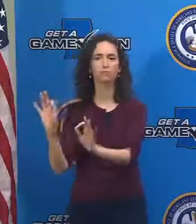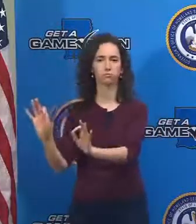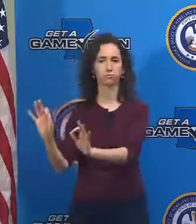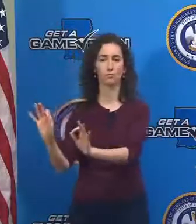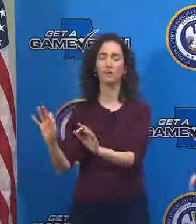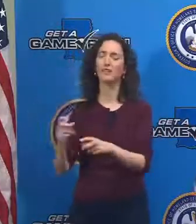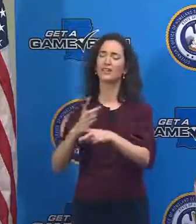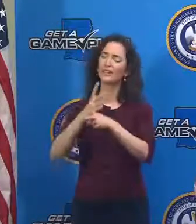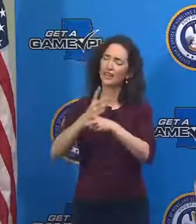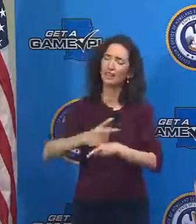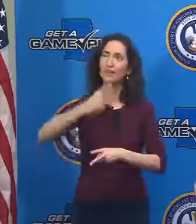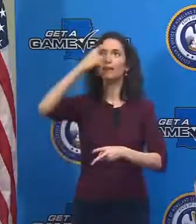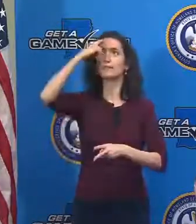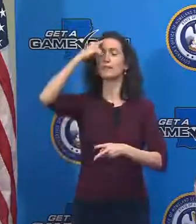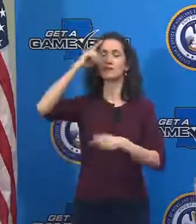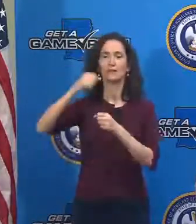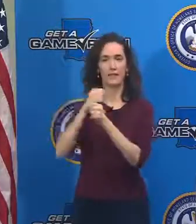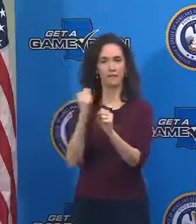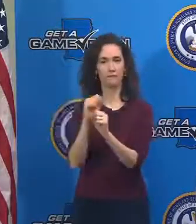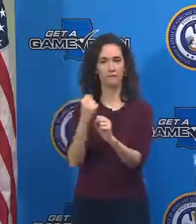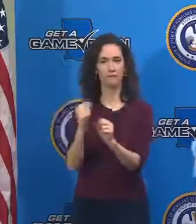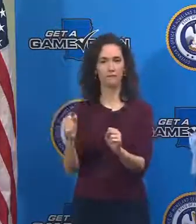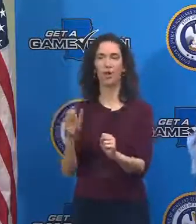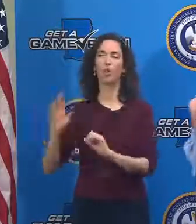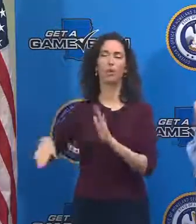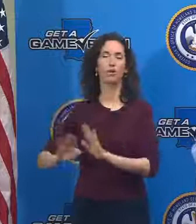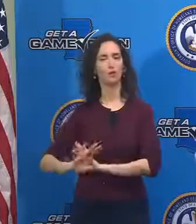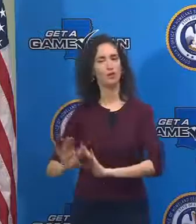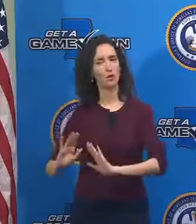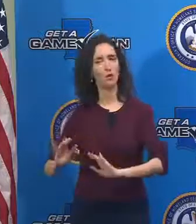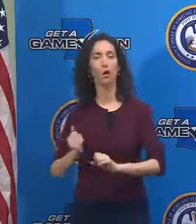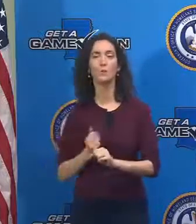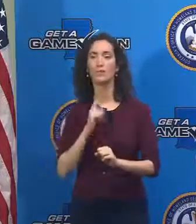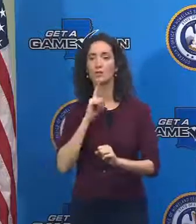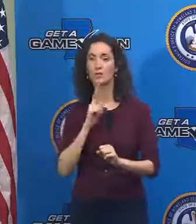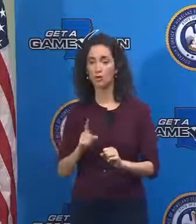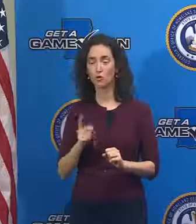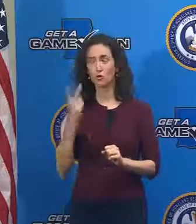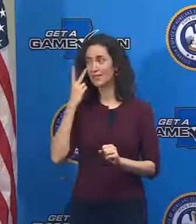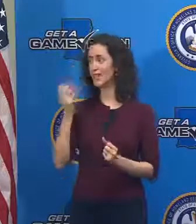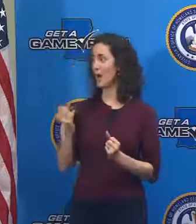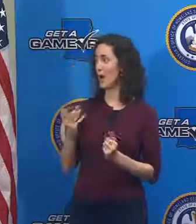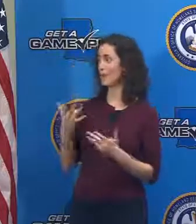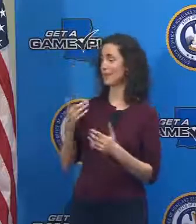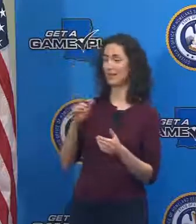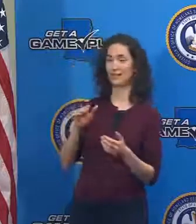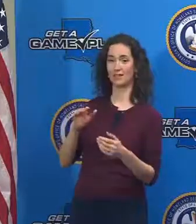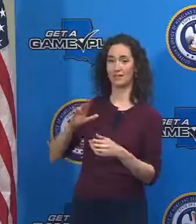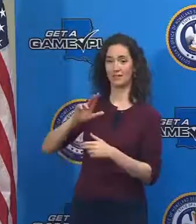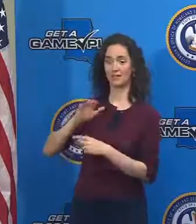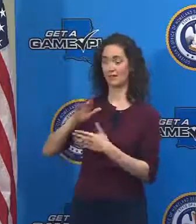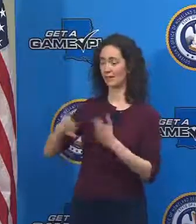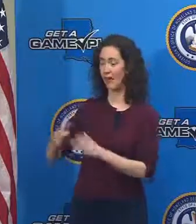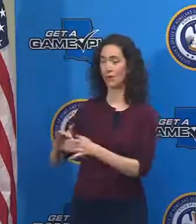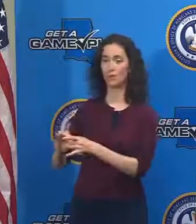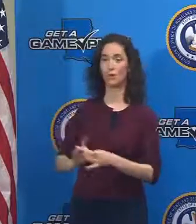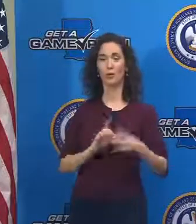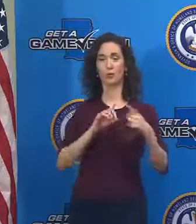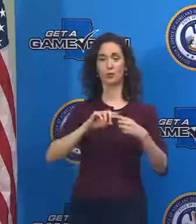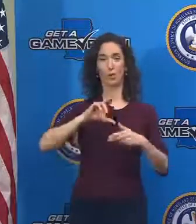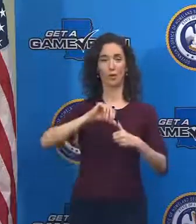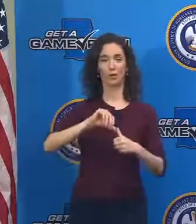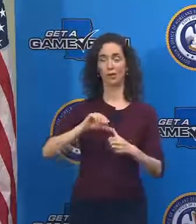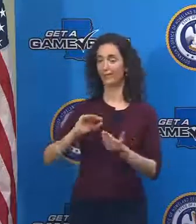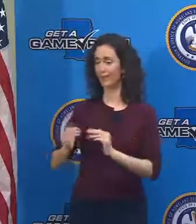be very, very safety conscious so that we don't see the confirmed death total with respect to those deaths related to Hurricane